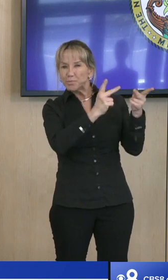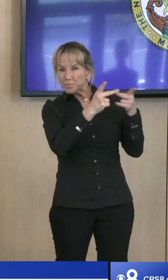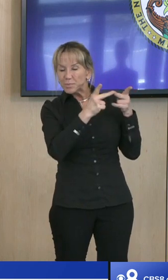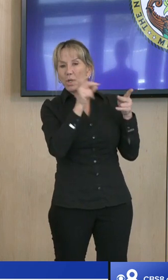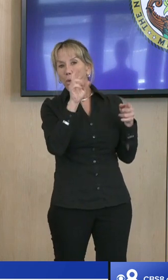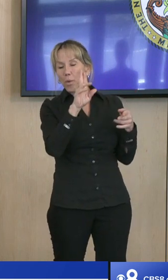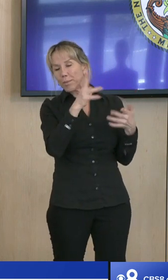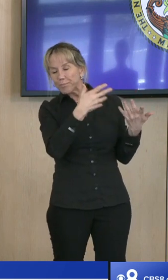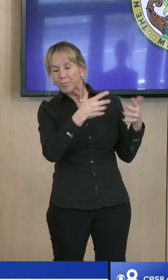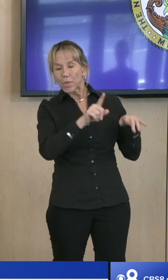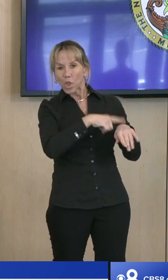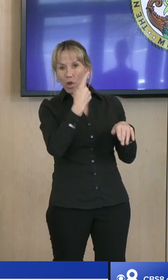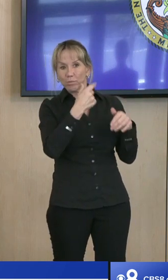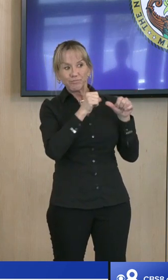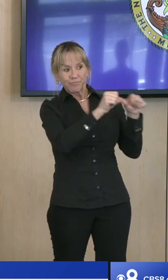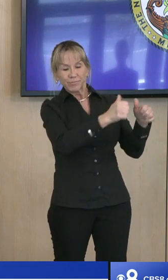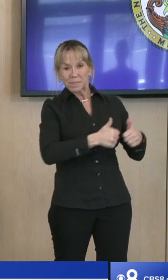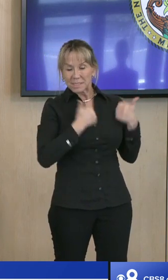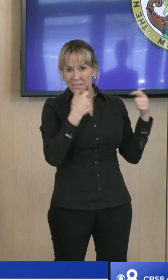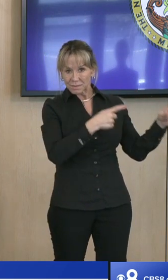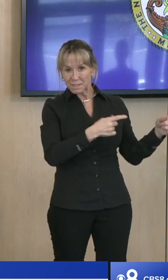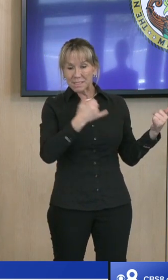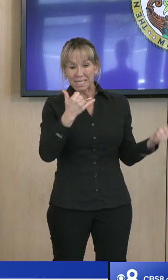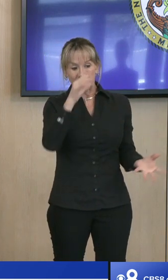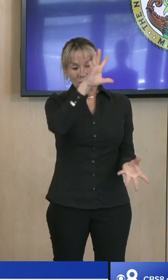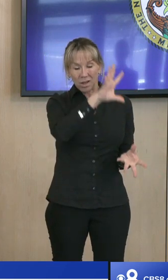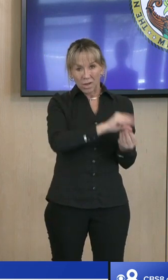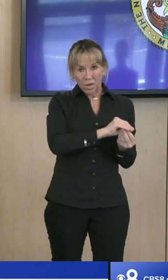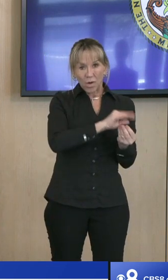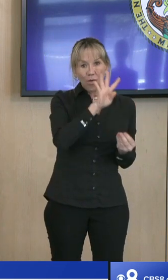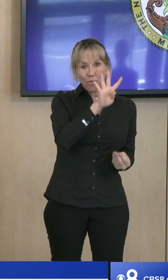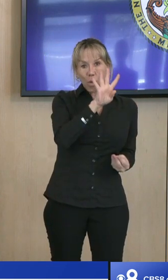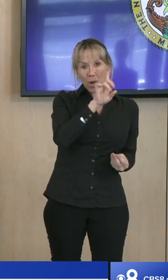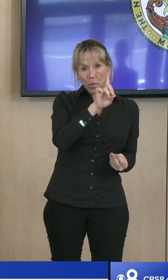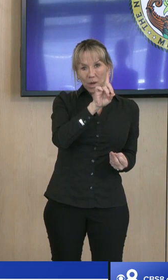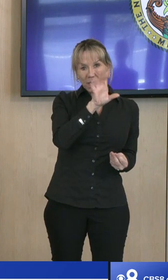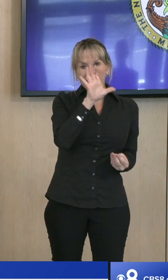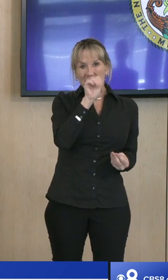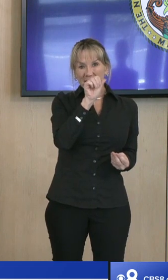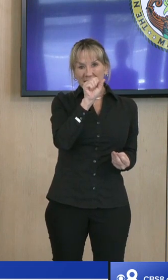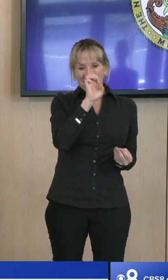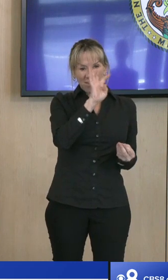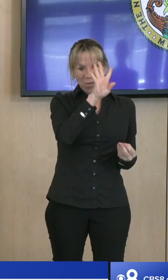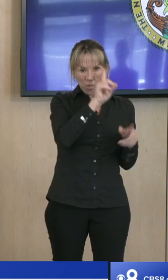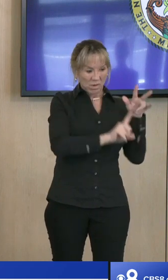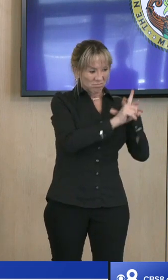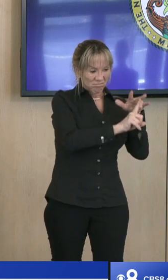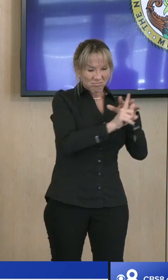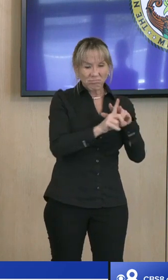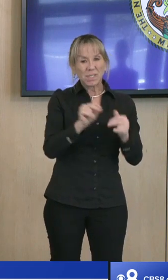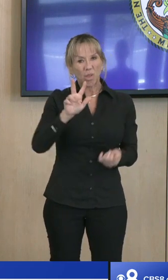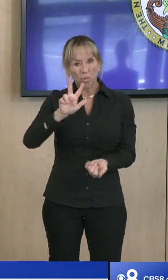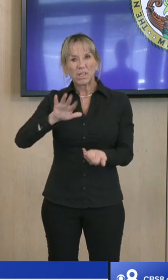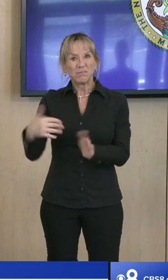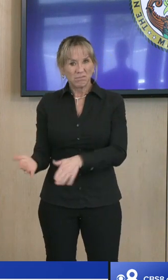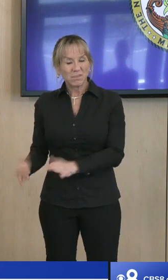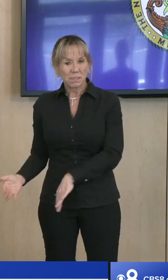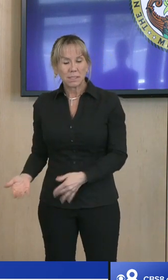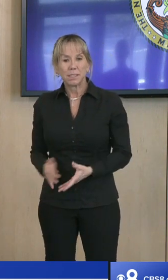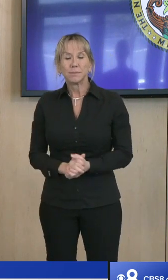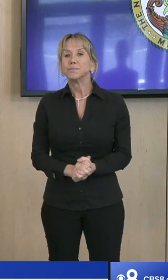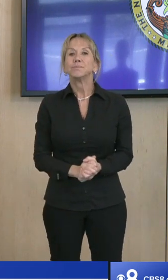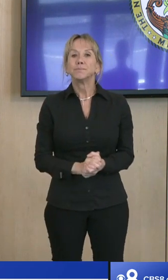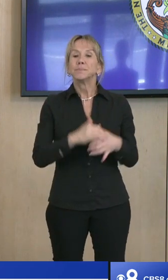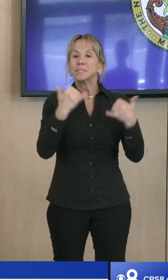County. Collectively, they total 41 cases and 3 deaths. There are 4 confirmed community outbreaks